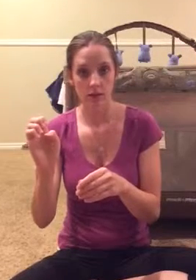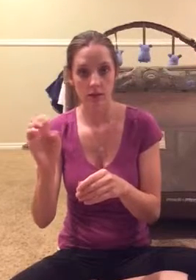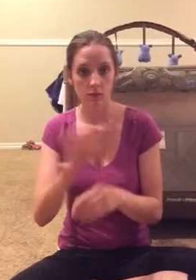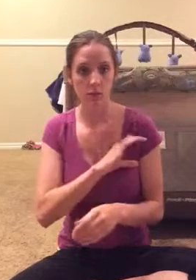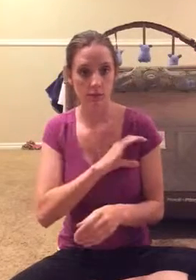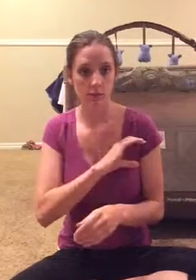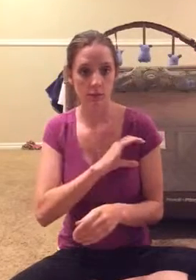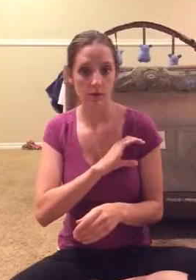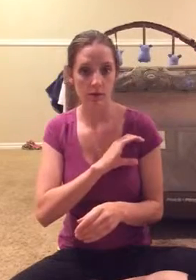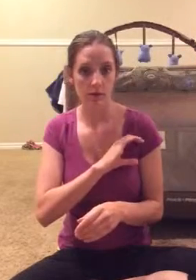At the time,